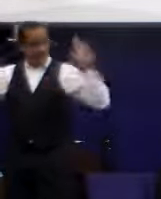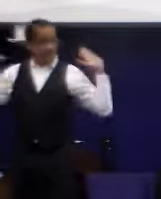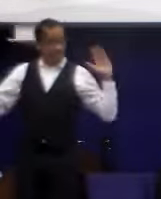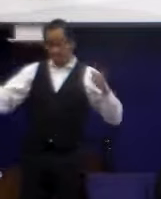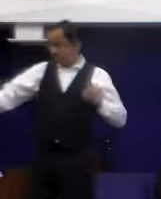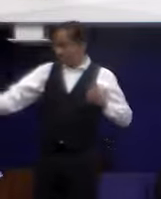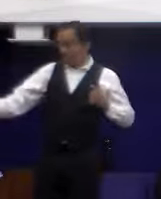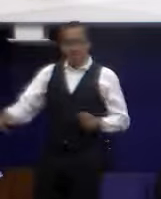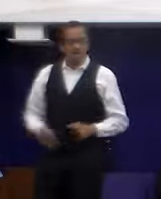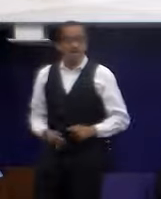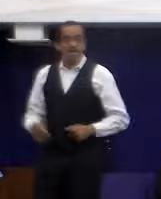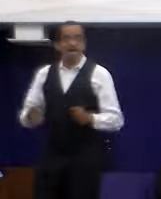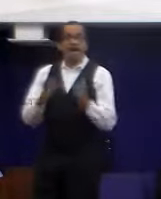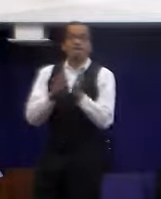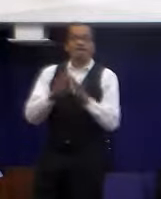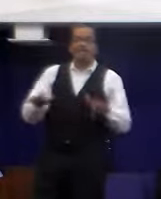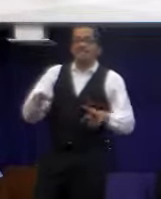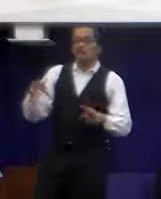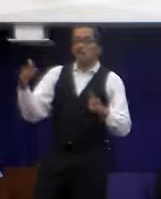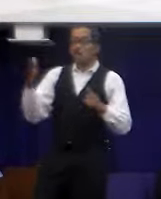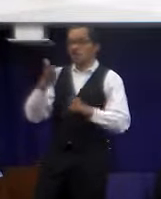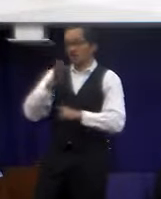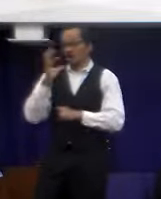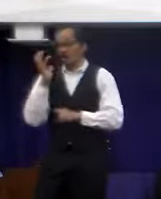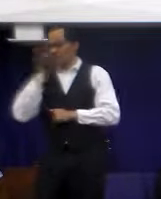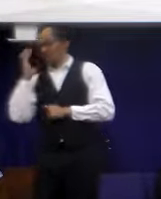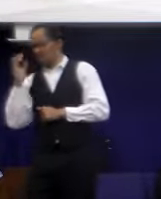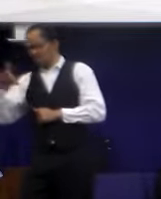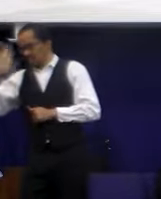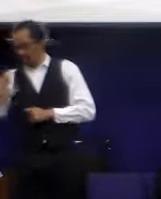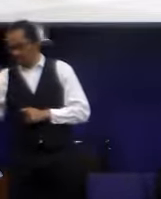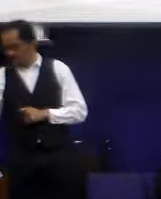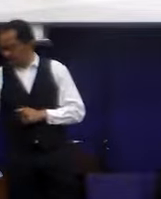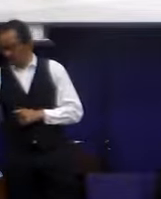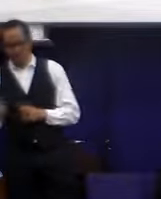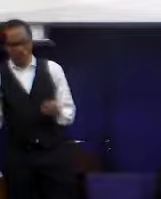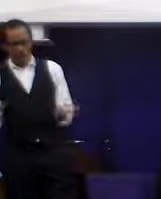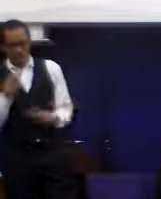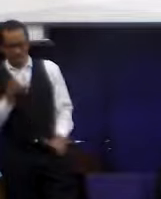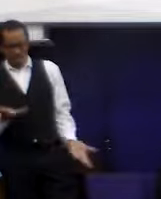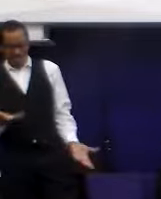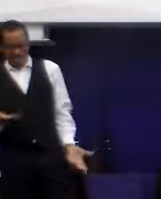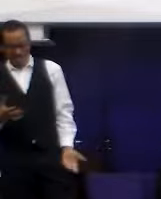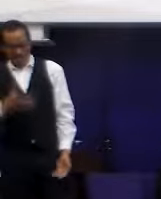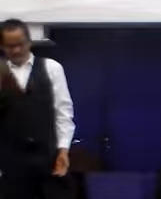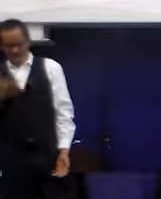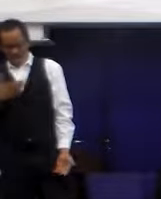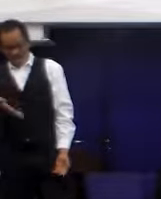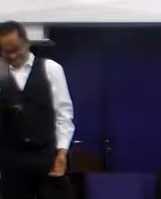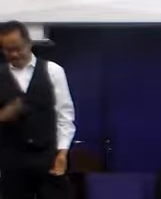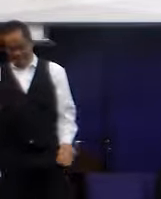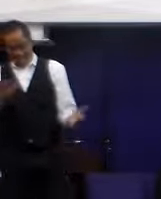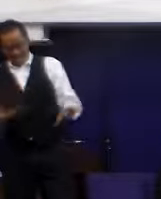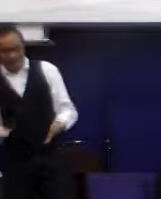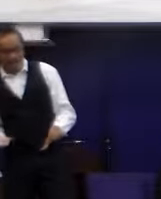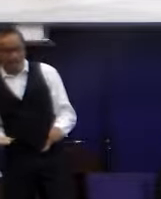Amen. His wife told him to curse your God and die. Job said, what were you talking about? Curse my God and die?